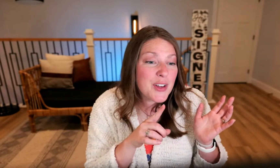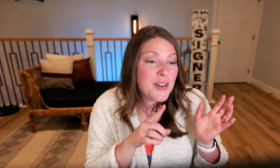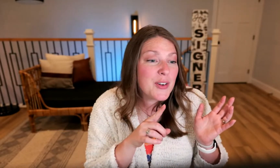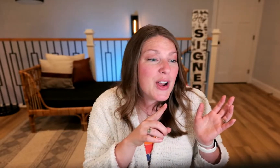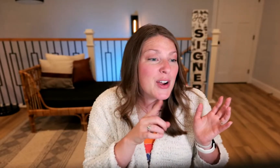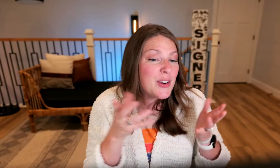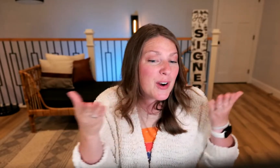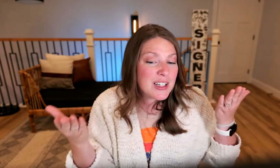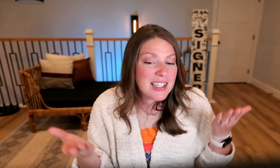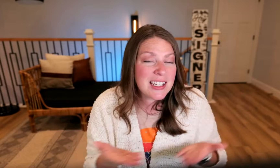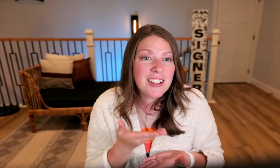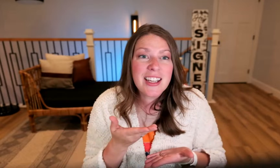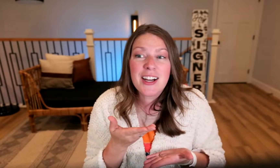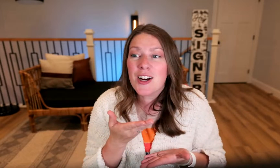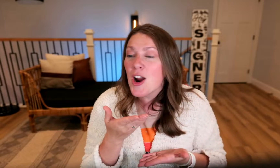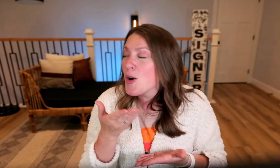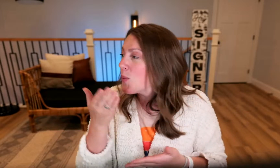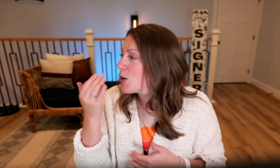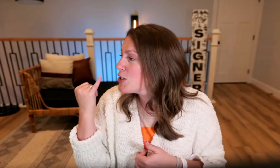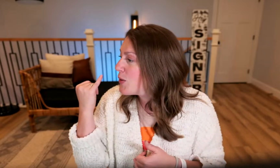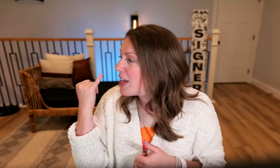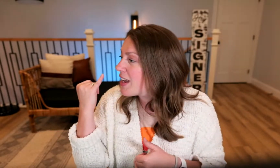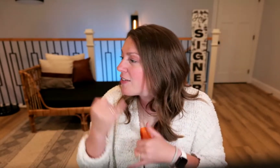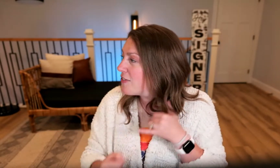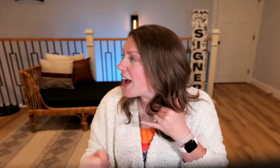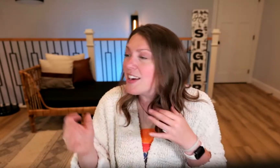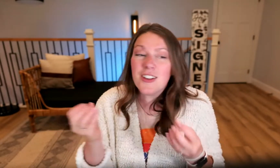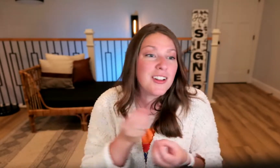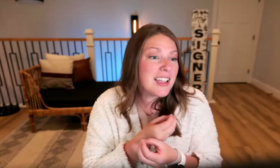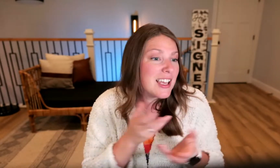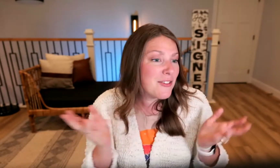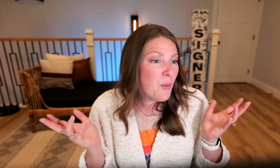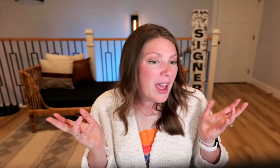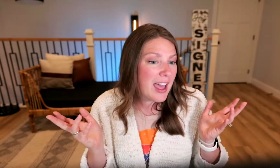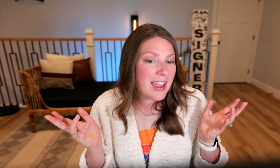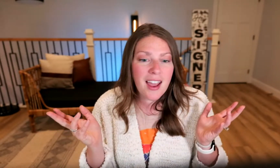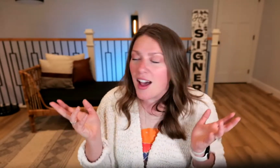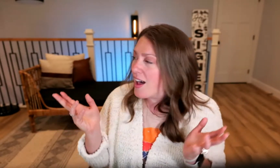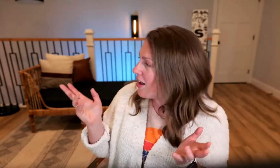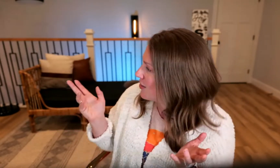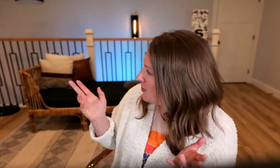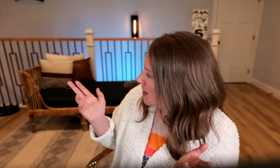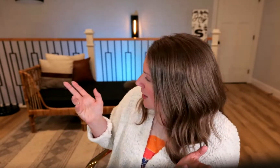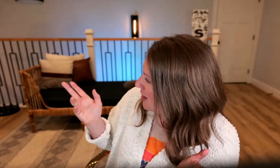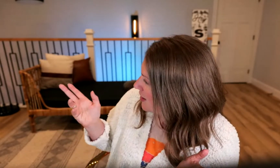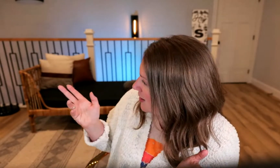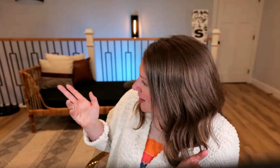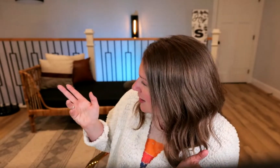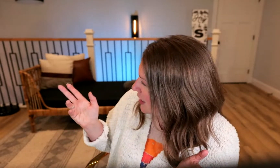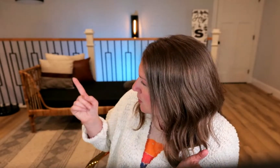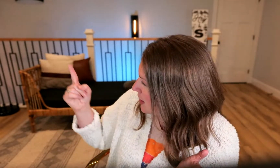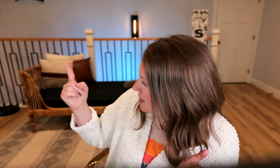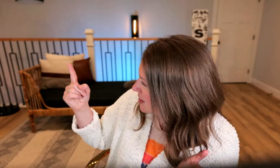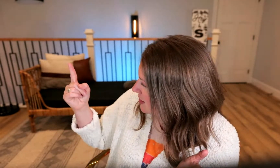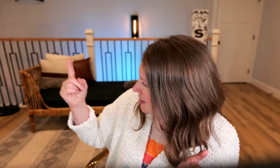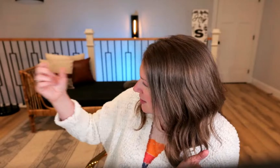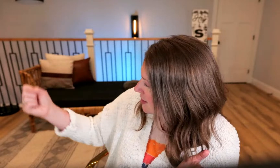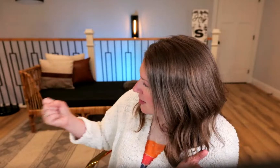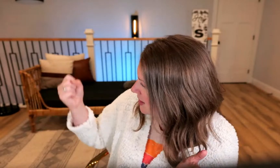you who are still here, we're doing a final giveaway of, it was